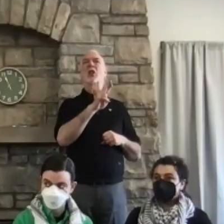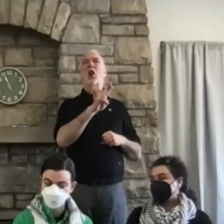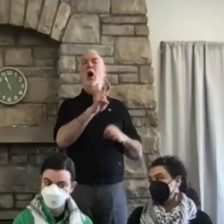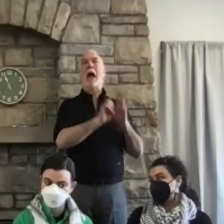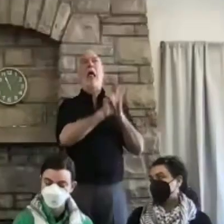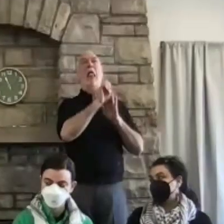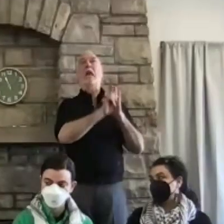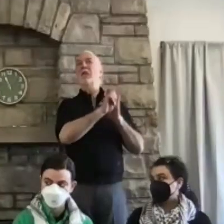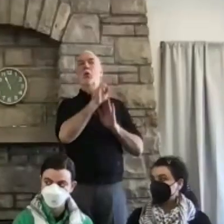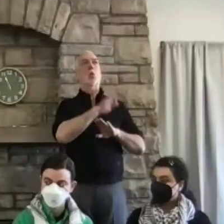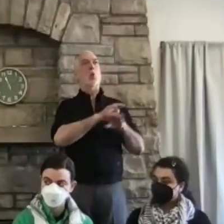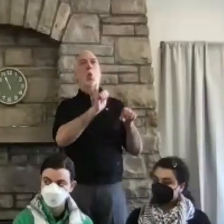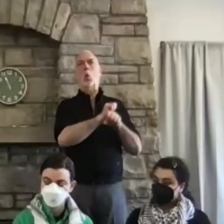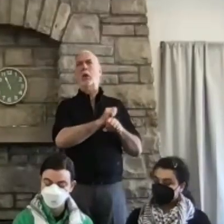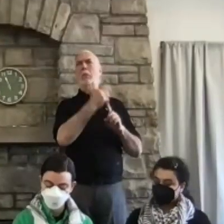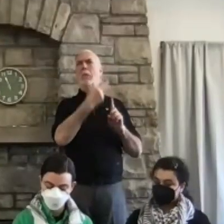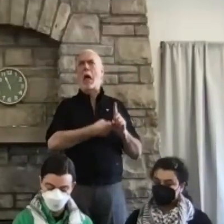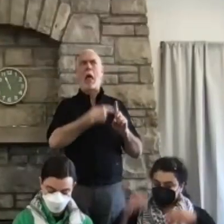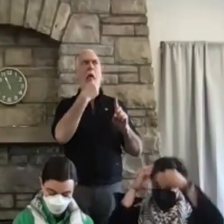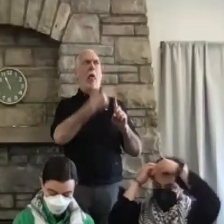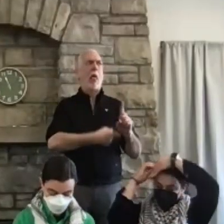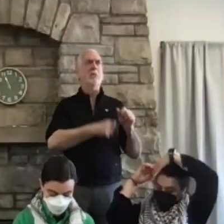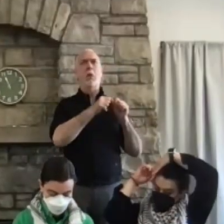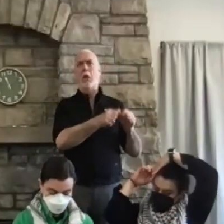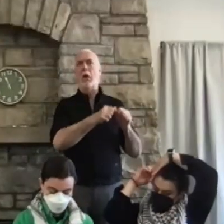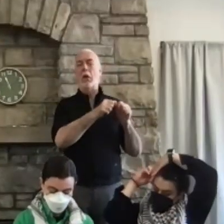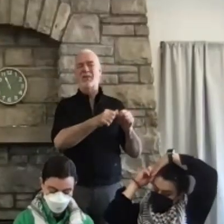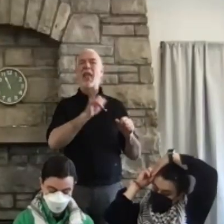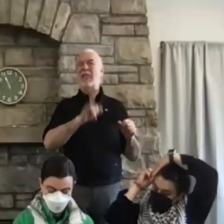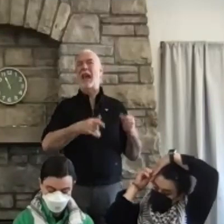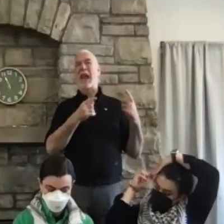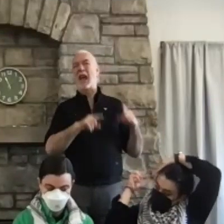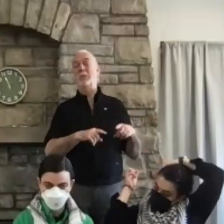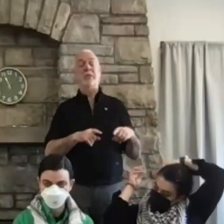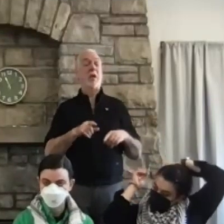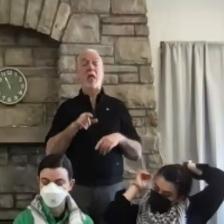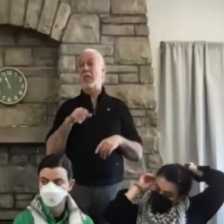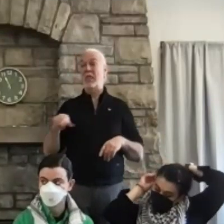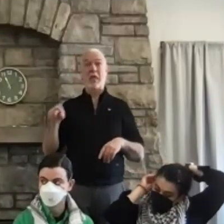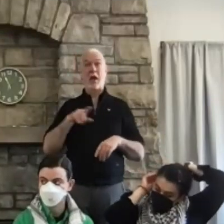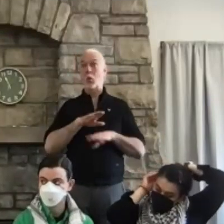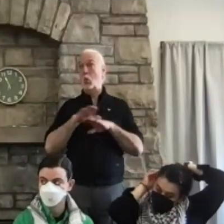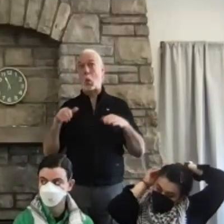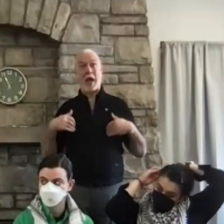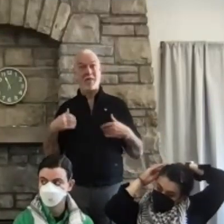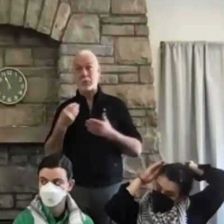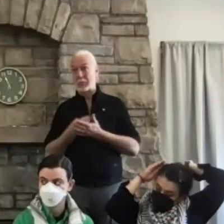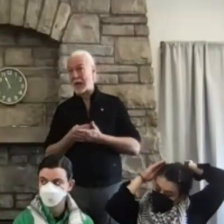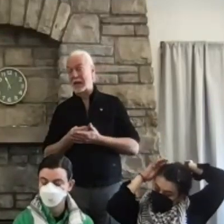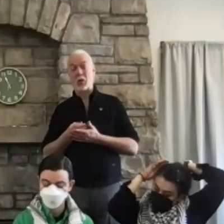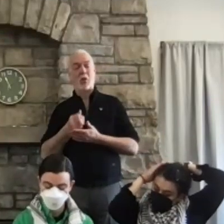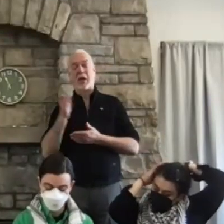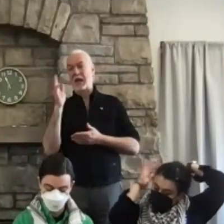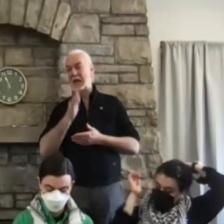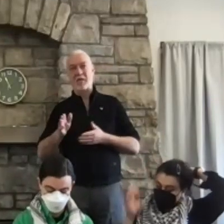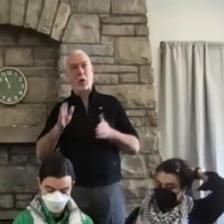months and months. It wasn't just like, I mean, yeah, that kind of thing happens, but they clearly had either no intentions or no funding, or I don't know, but